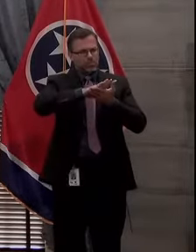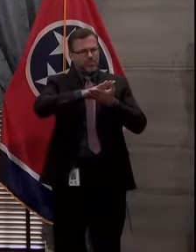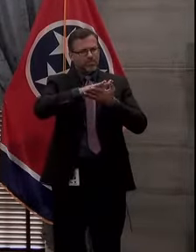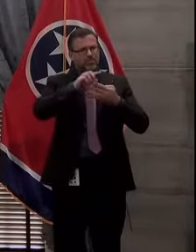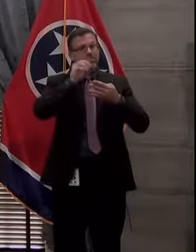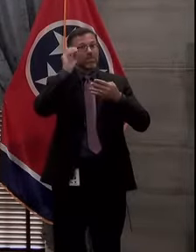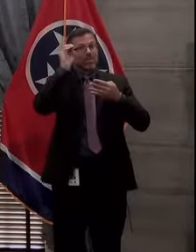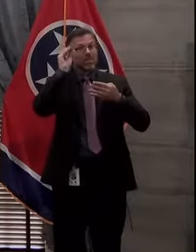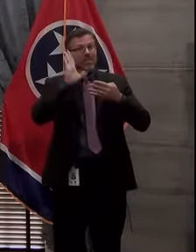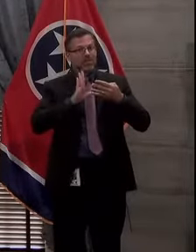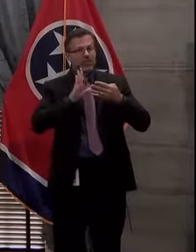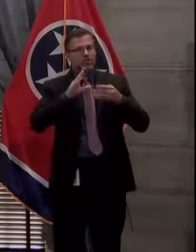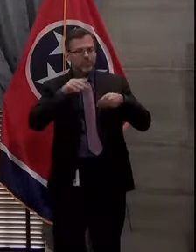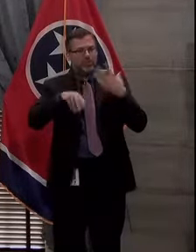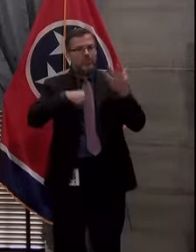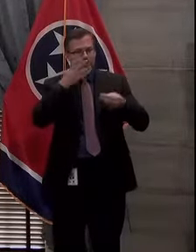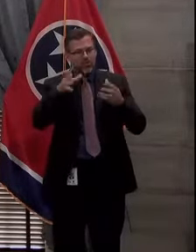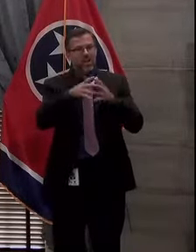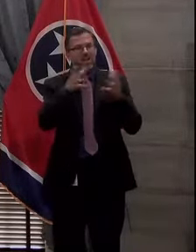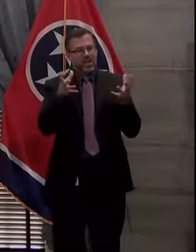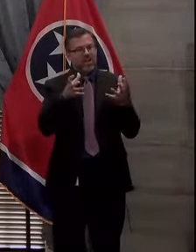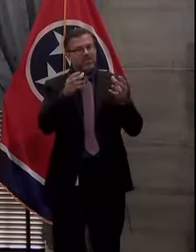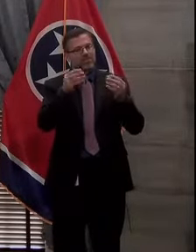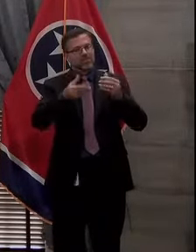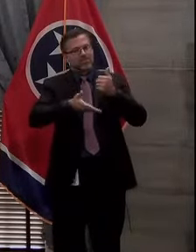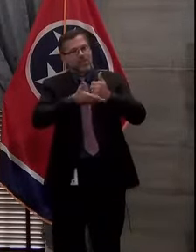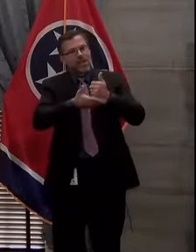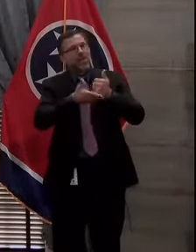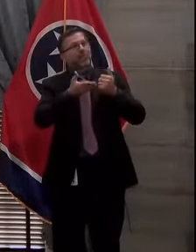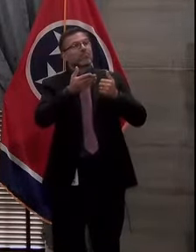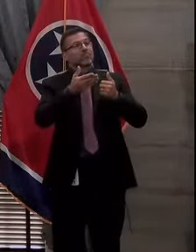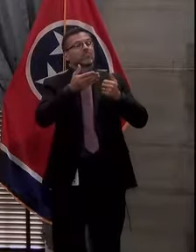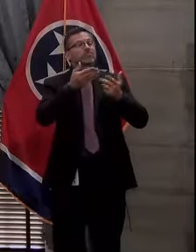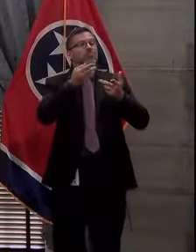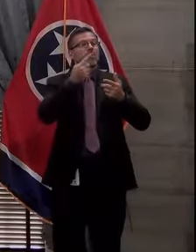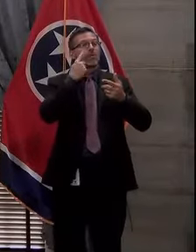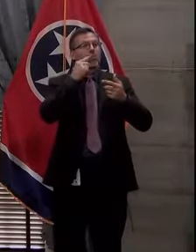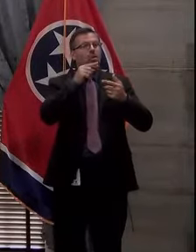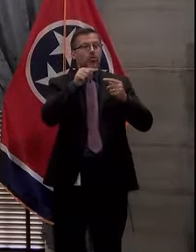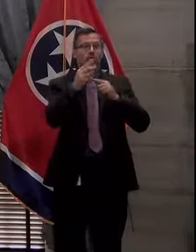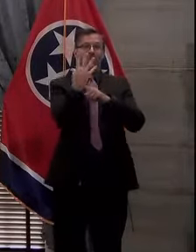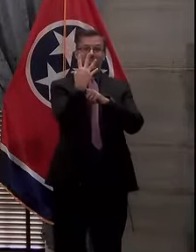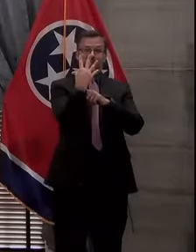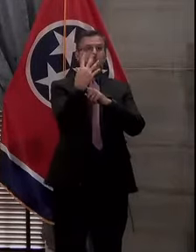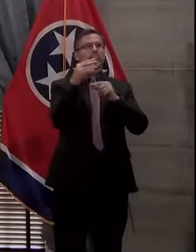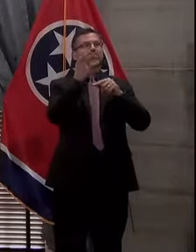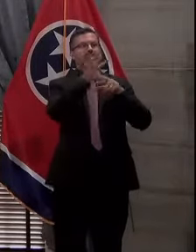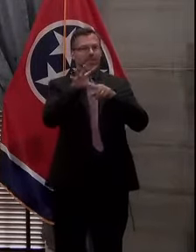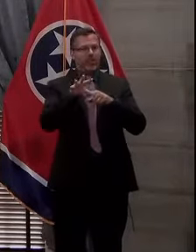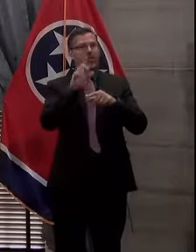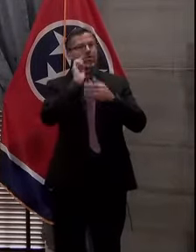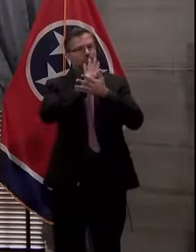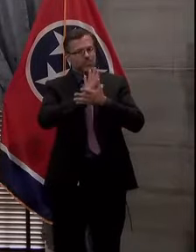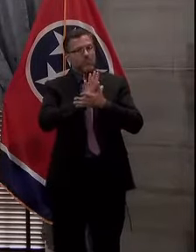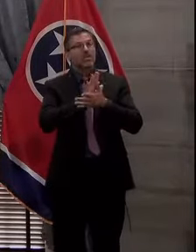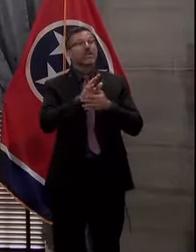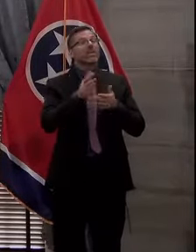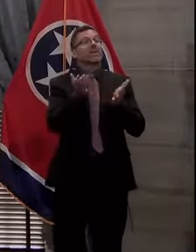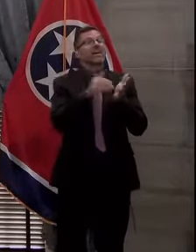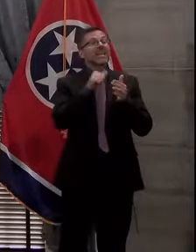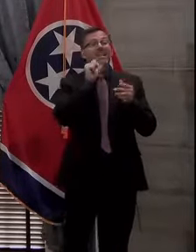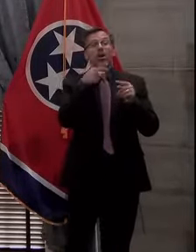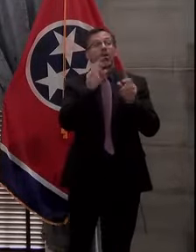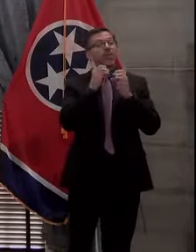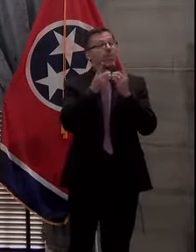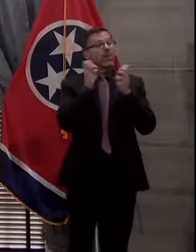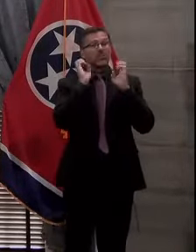the resources for these videos, and we are offering additional grants to districts who want to submit additional videos. But again, this isn't just the Department of Education. These